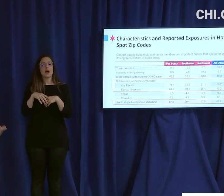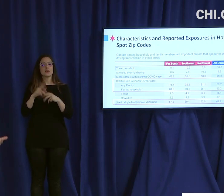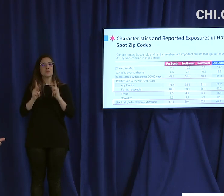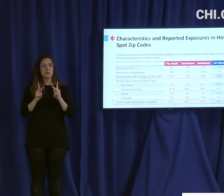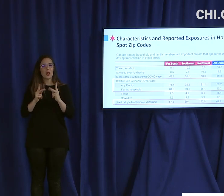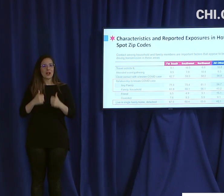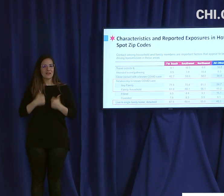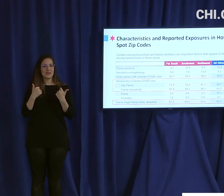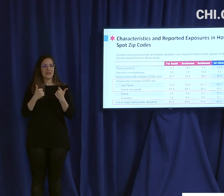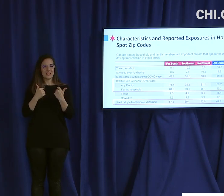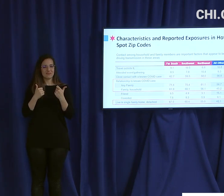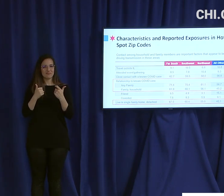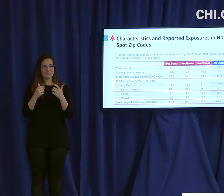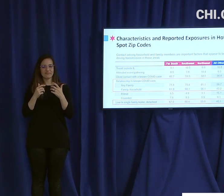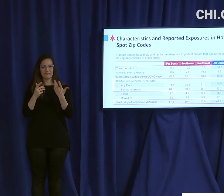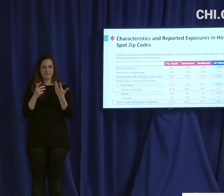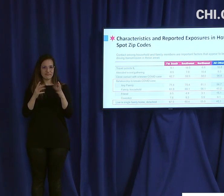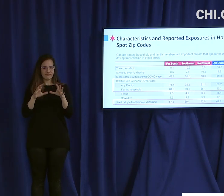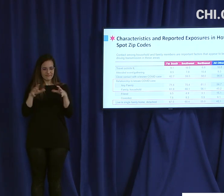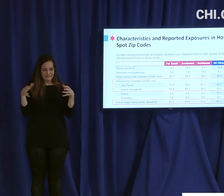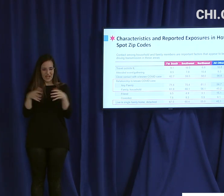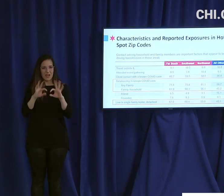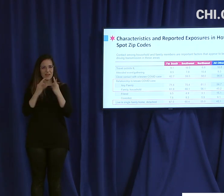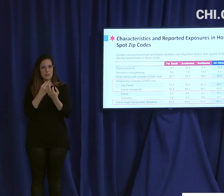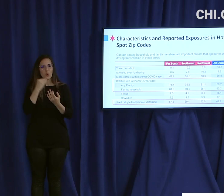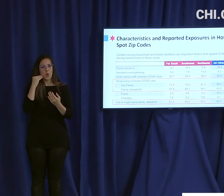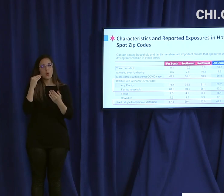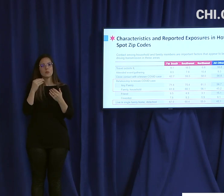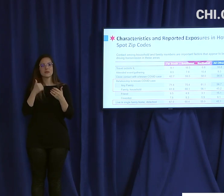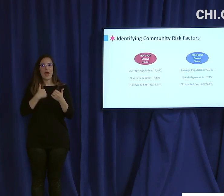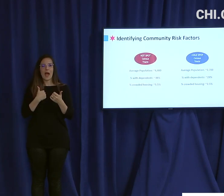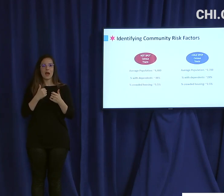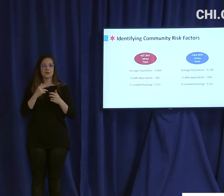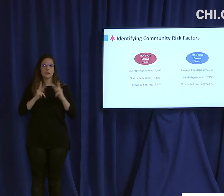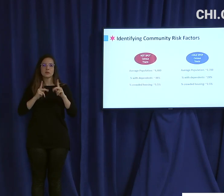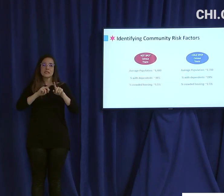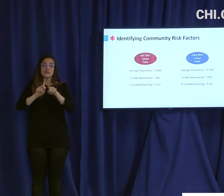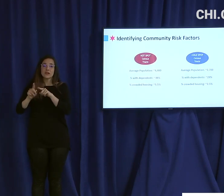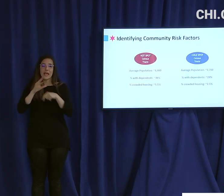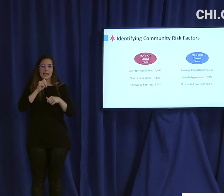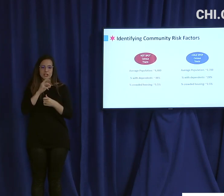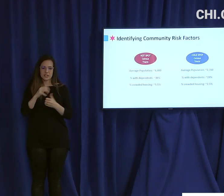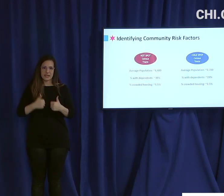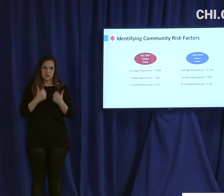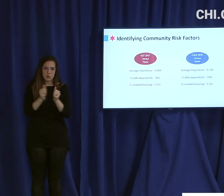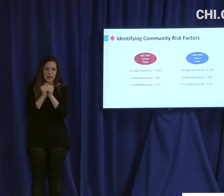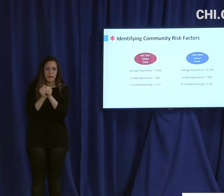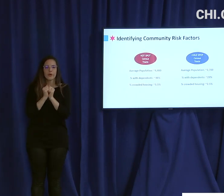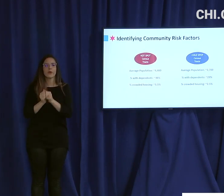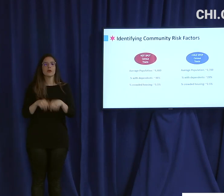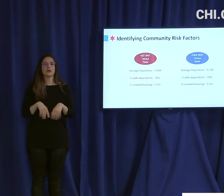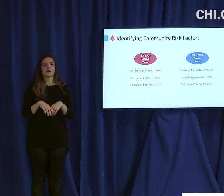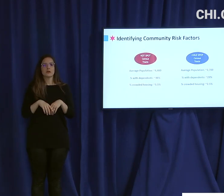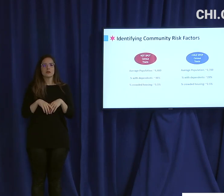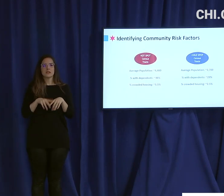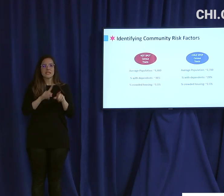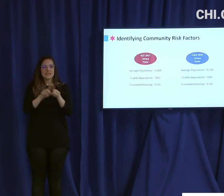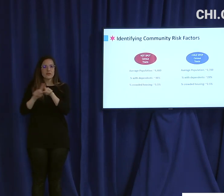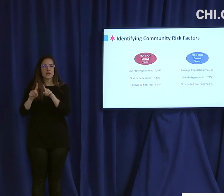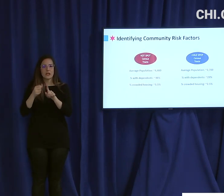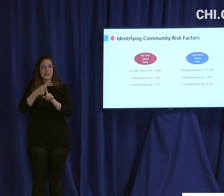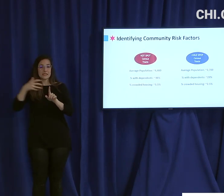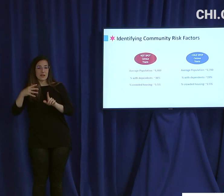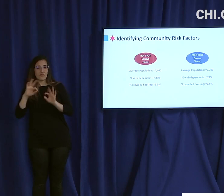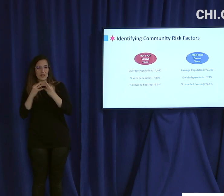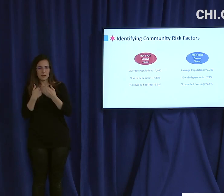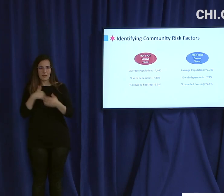and potentially more exposure to people of different ages. Where we also look at the underlying risk factors,